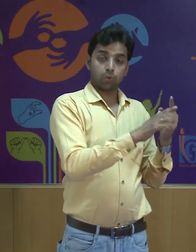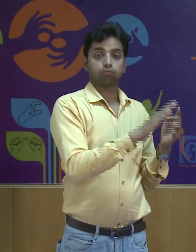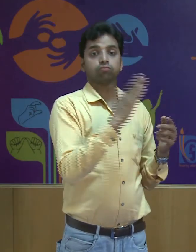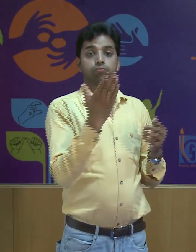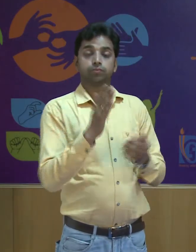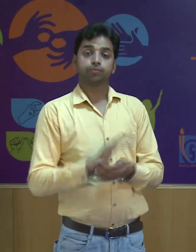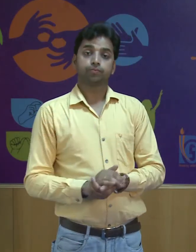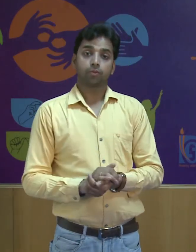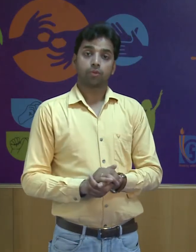Saryuparin